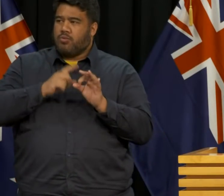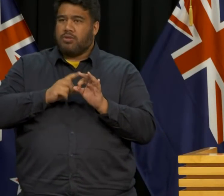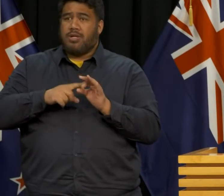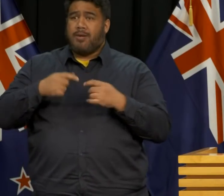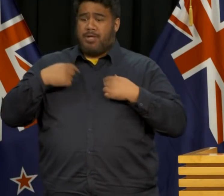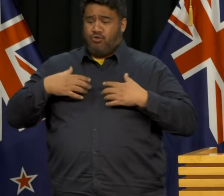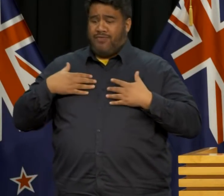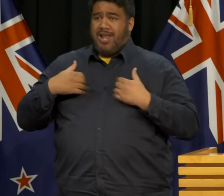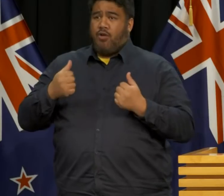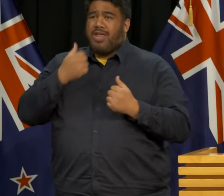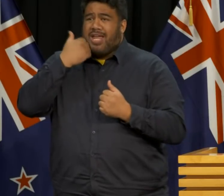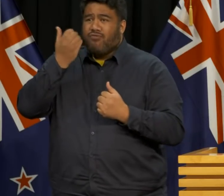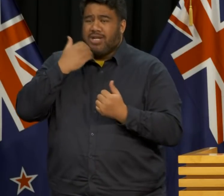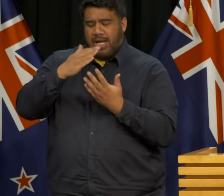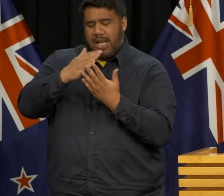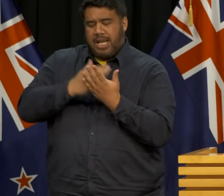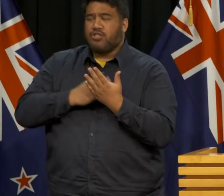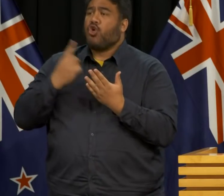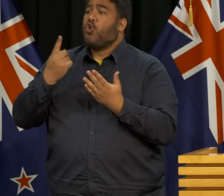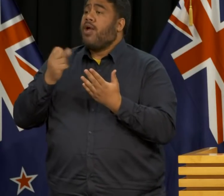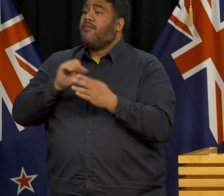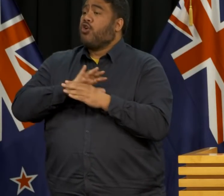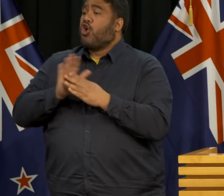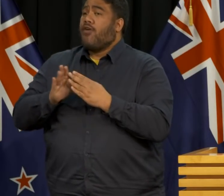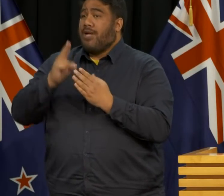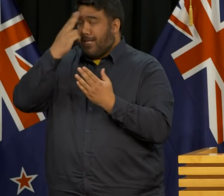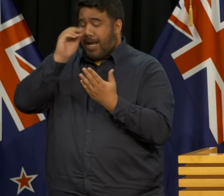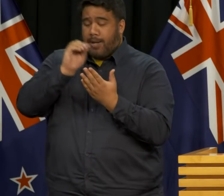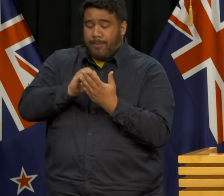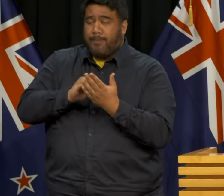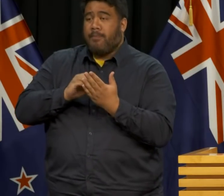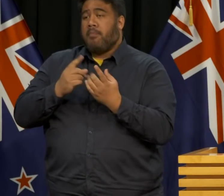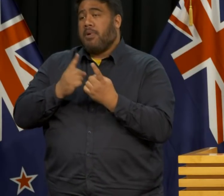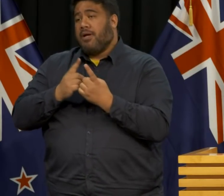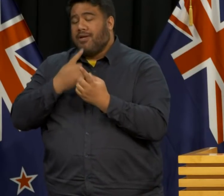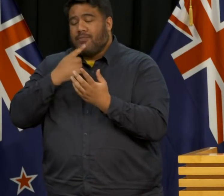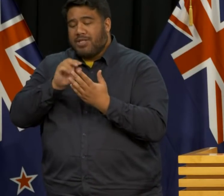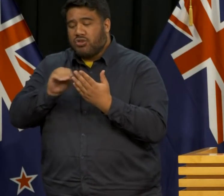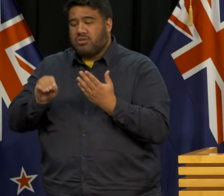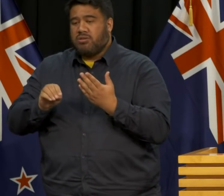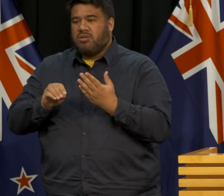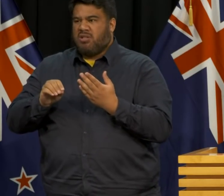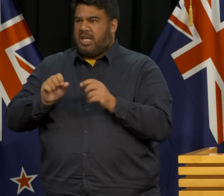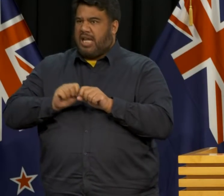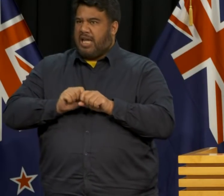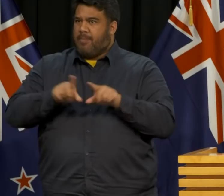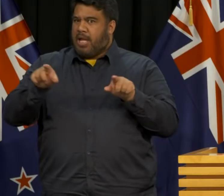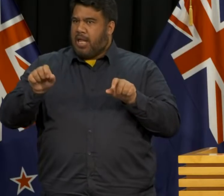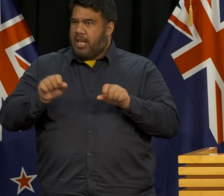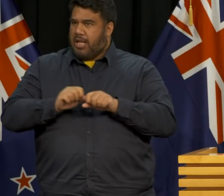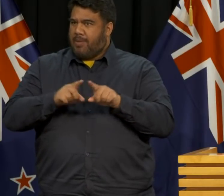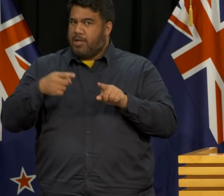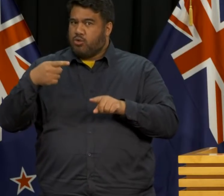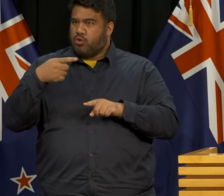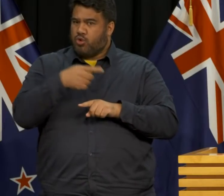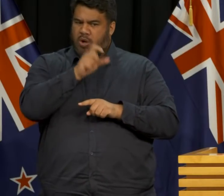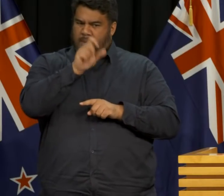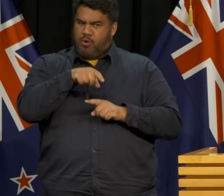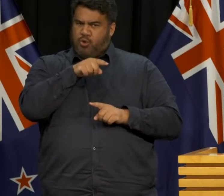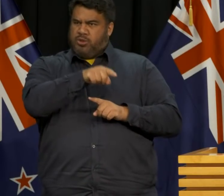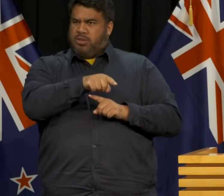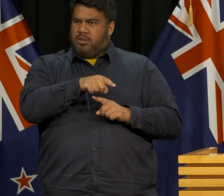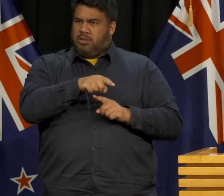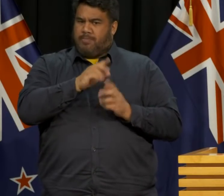a daily list of COVID-19 patients and their personal information to an email address linked to a political PR